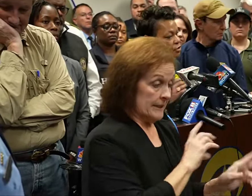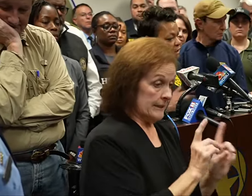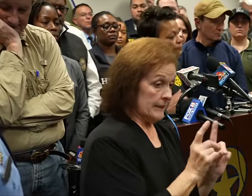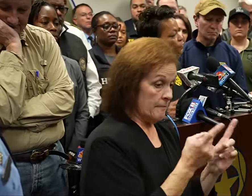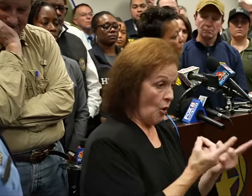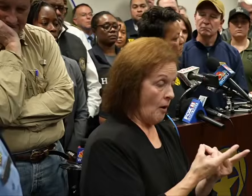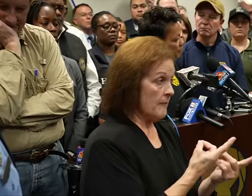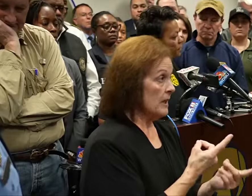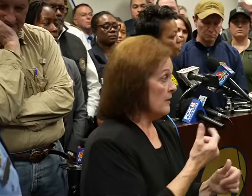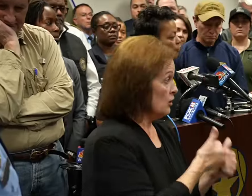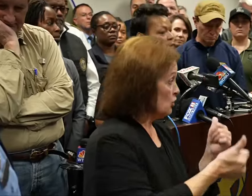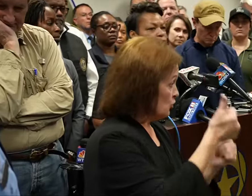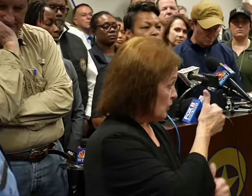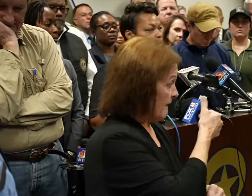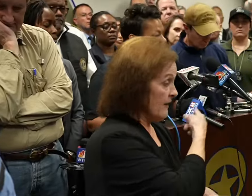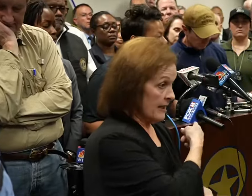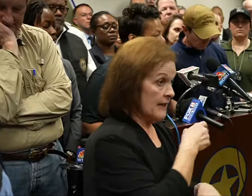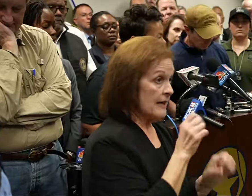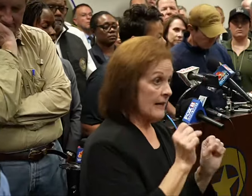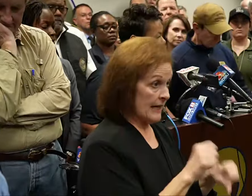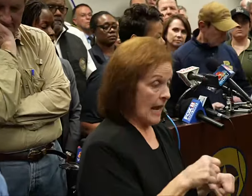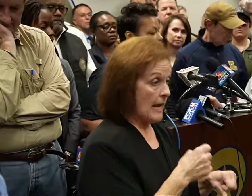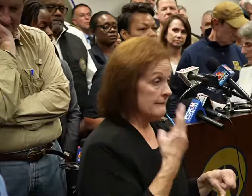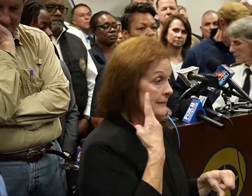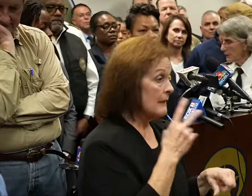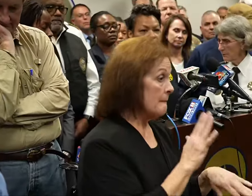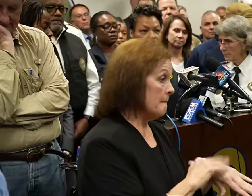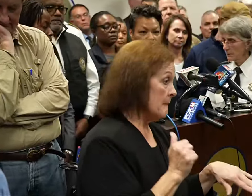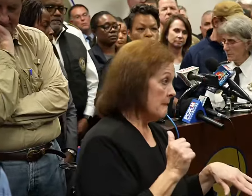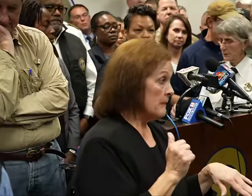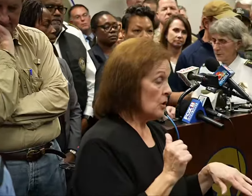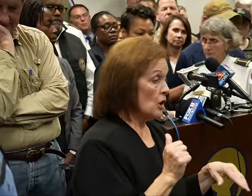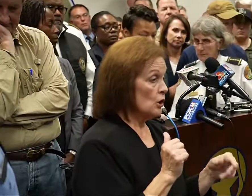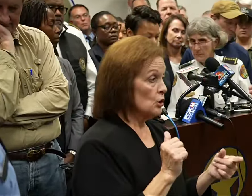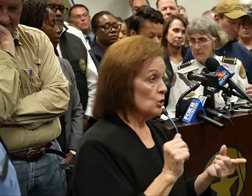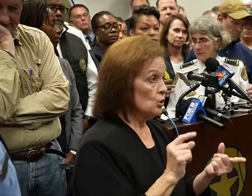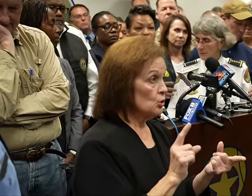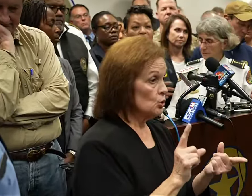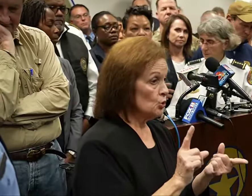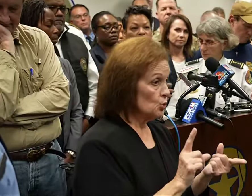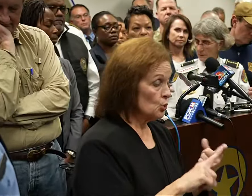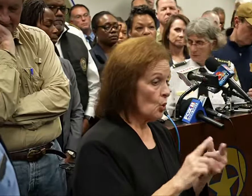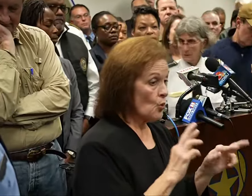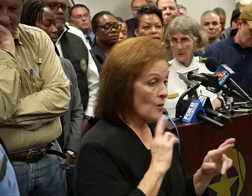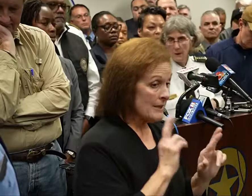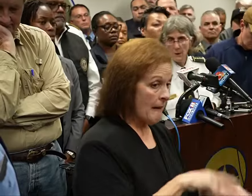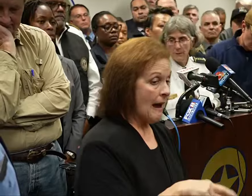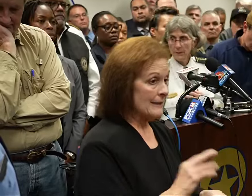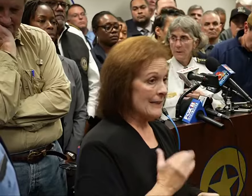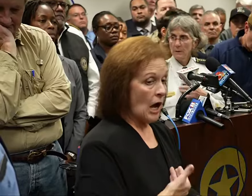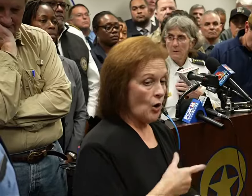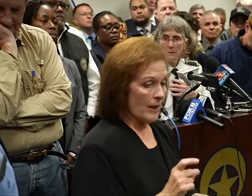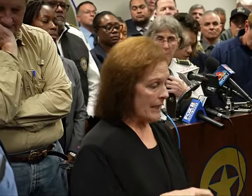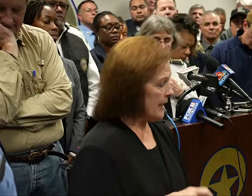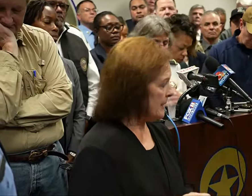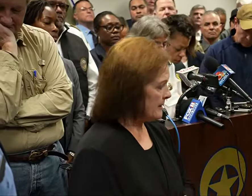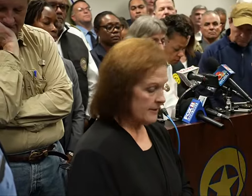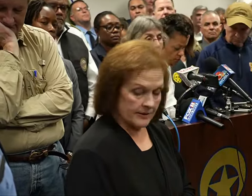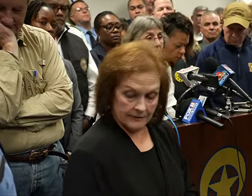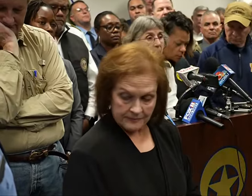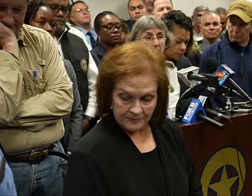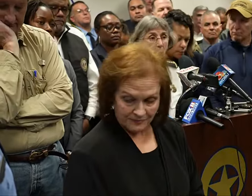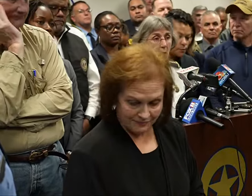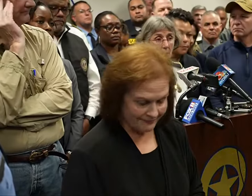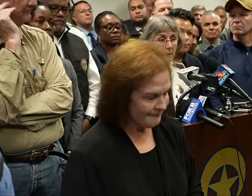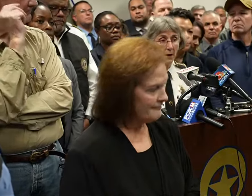Department, and Chief, you can speak to the deployment to respond to our needs and existing conditions. All right, so